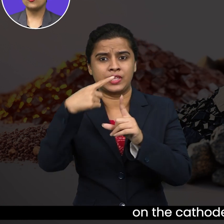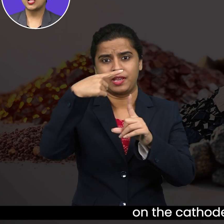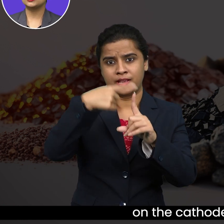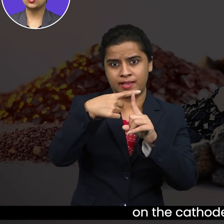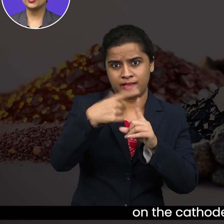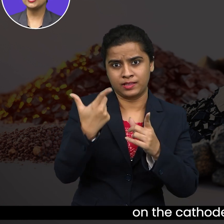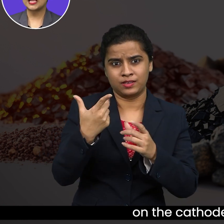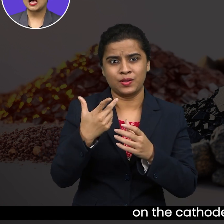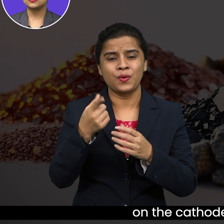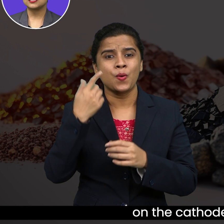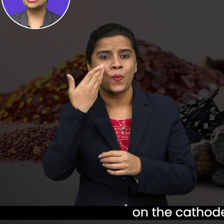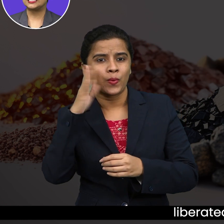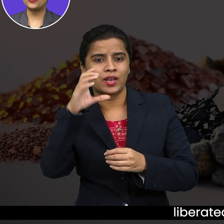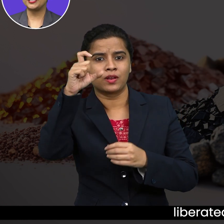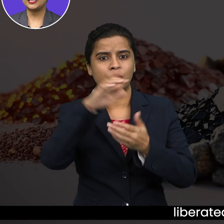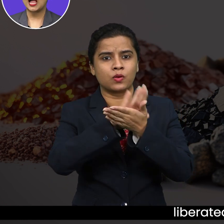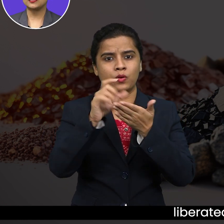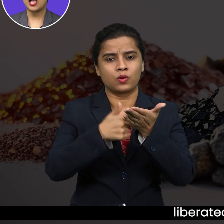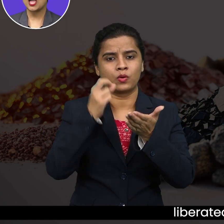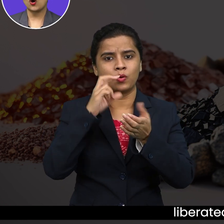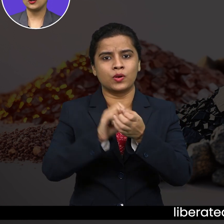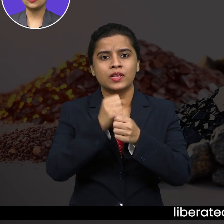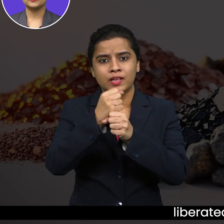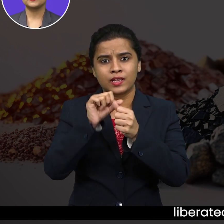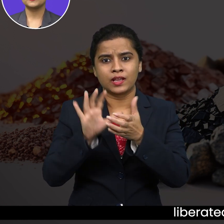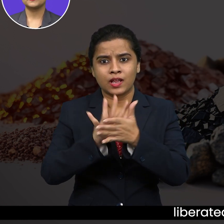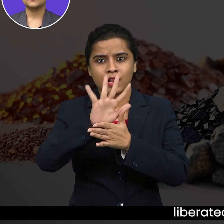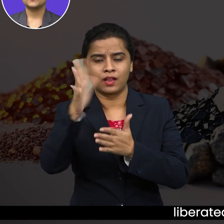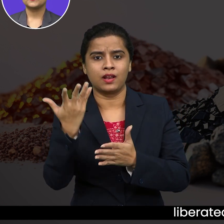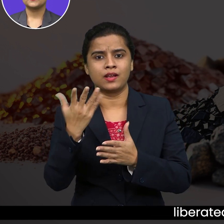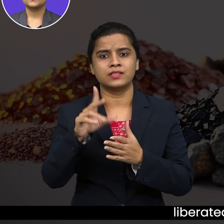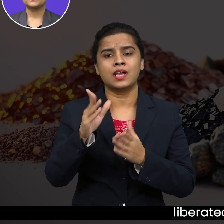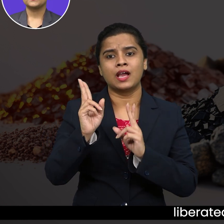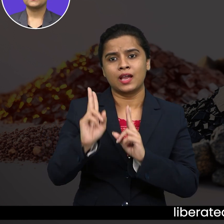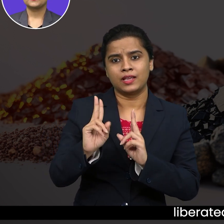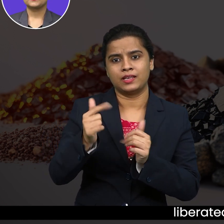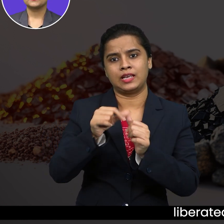cathode while chlorine gas is liberated at the anode.